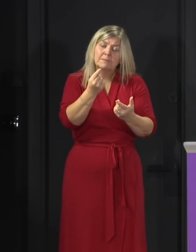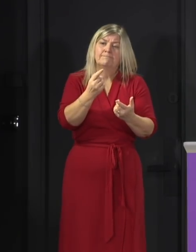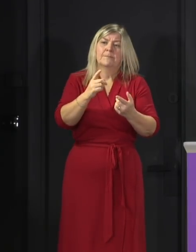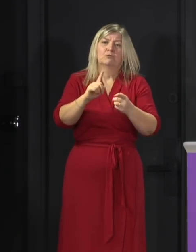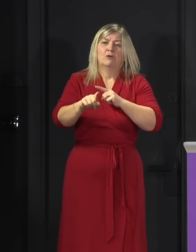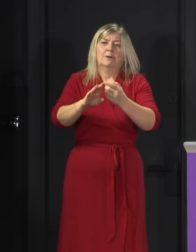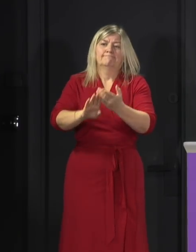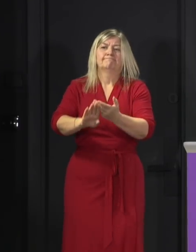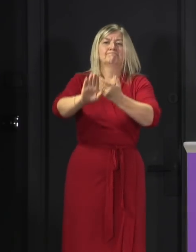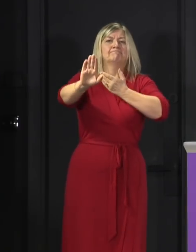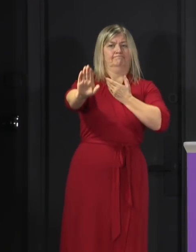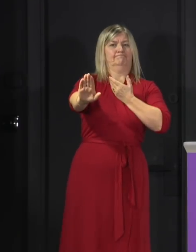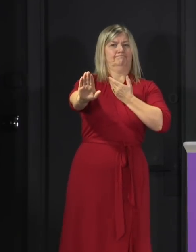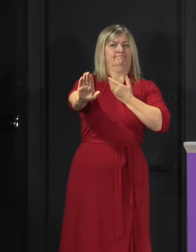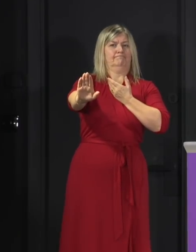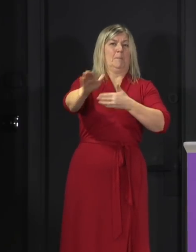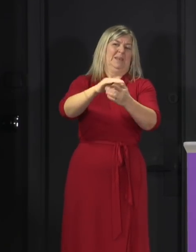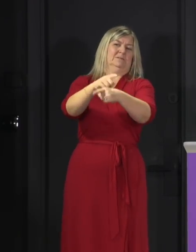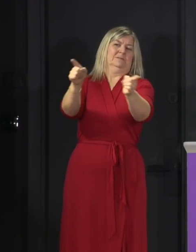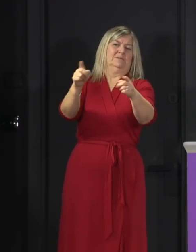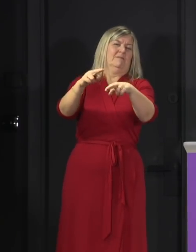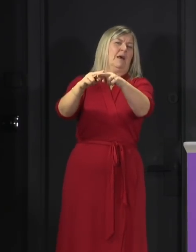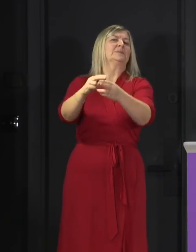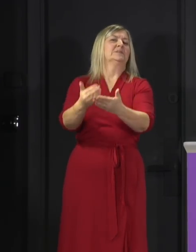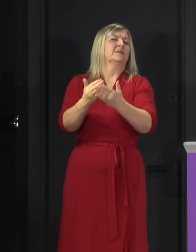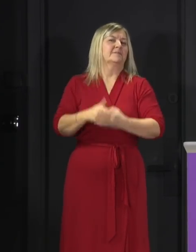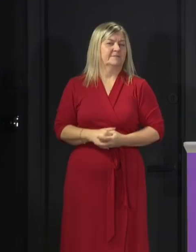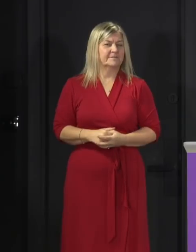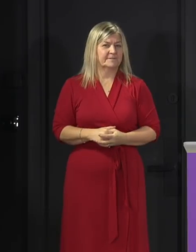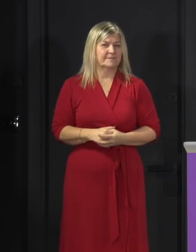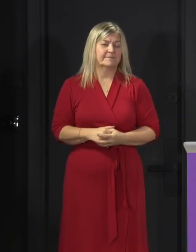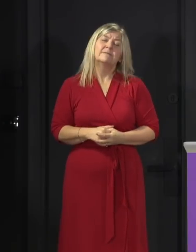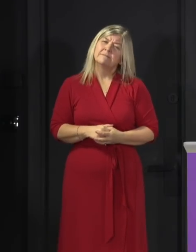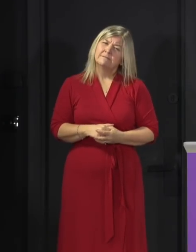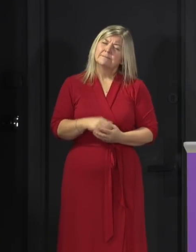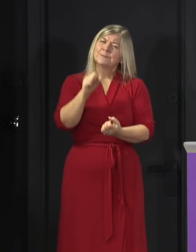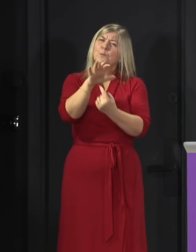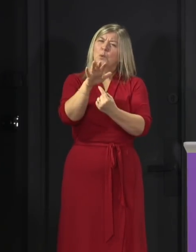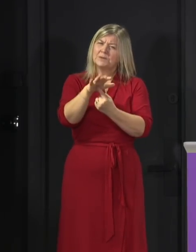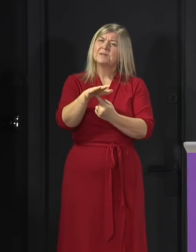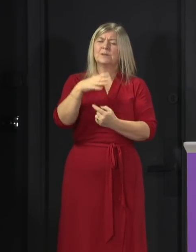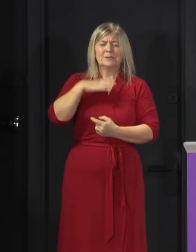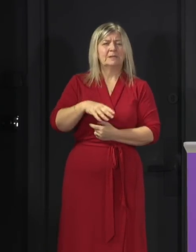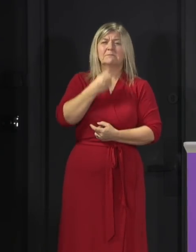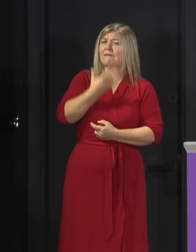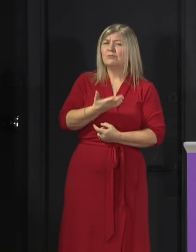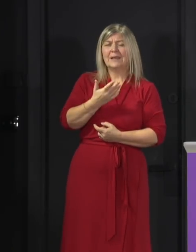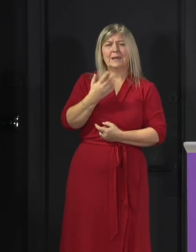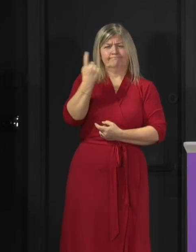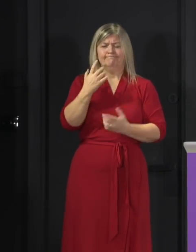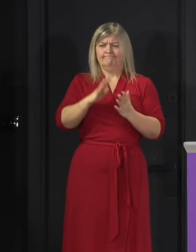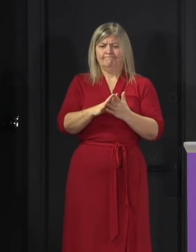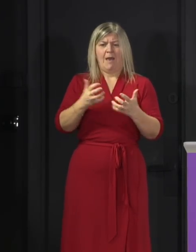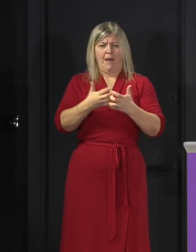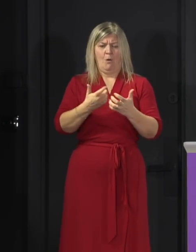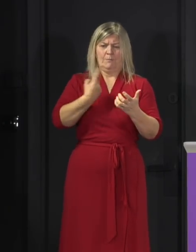them safe. And finally, fundamentally, all of us at the moment need to think every single day about how we keep ourselves